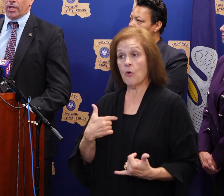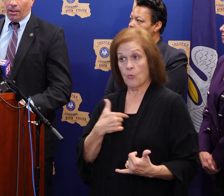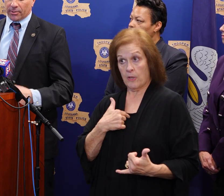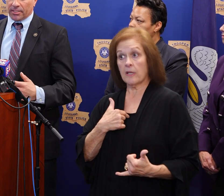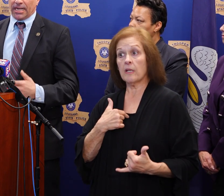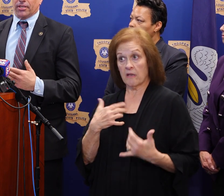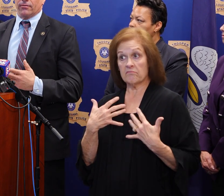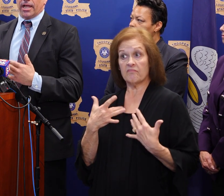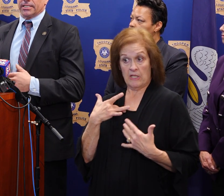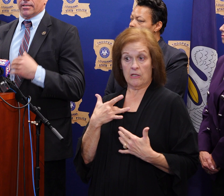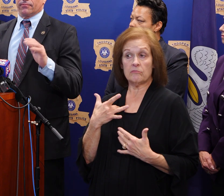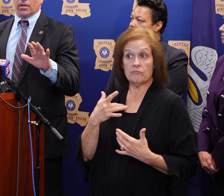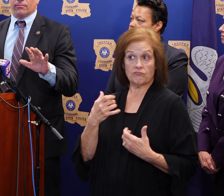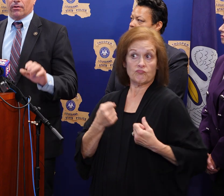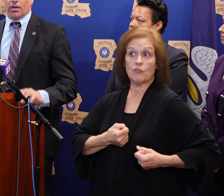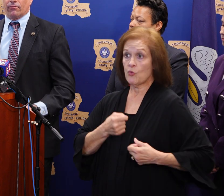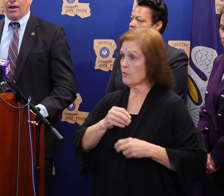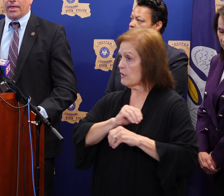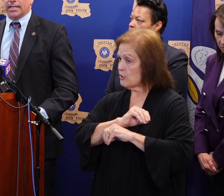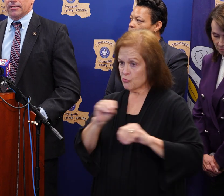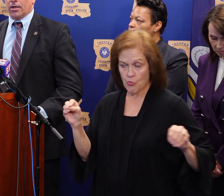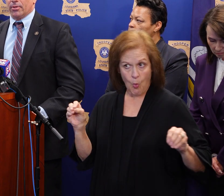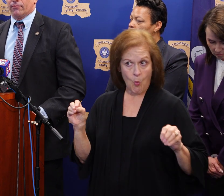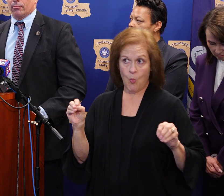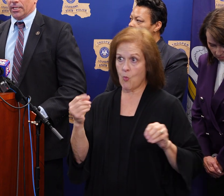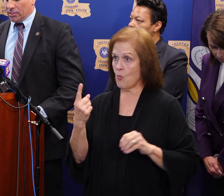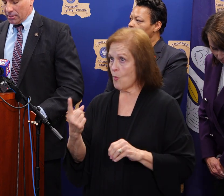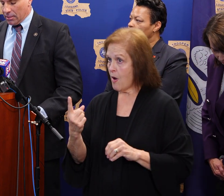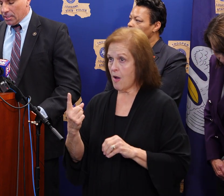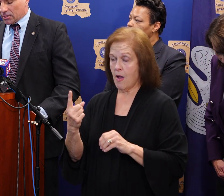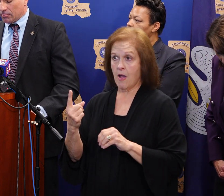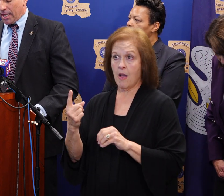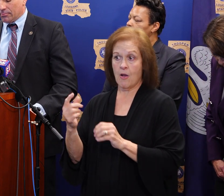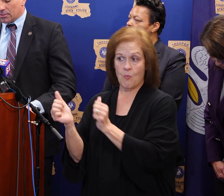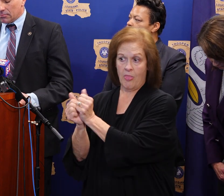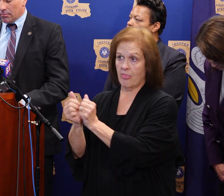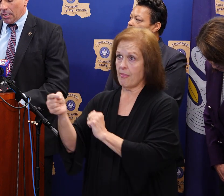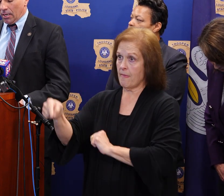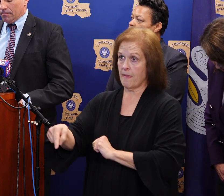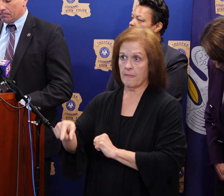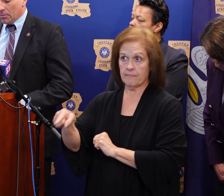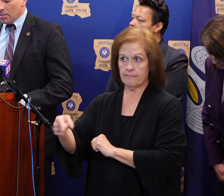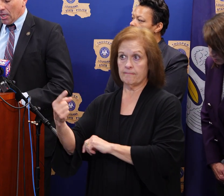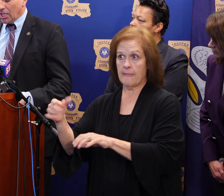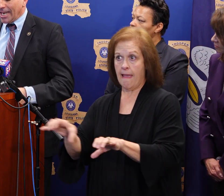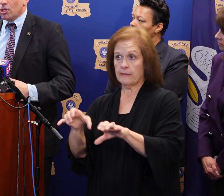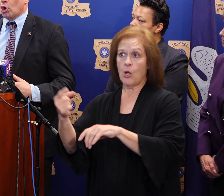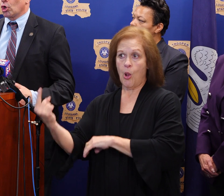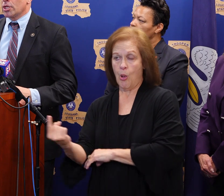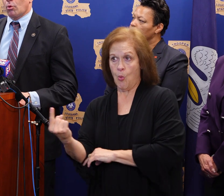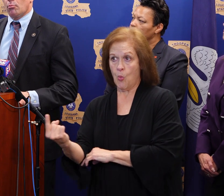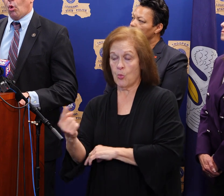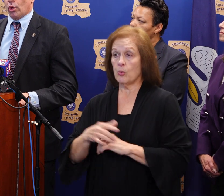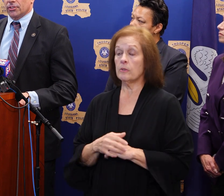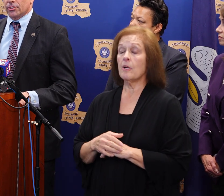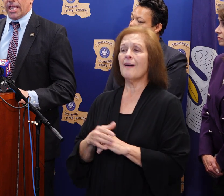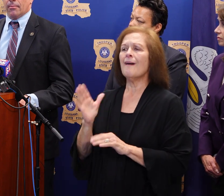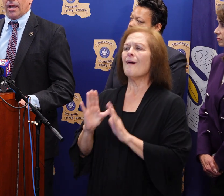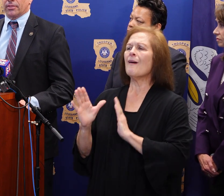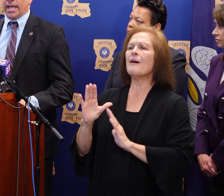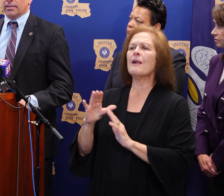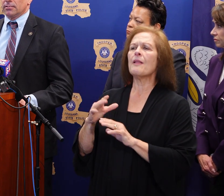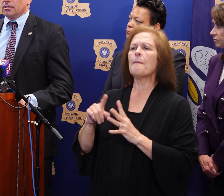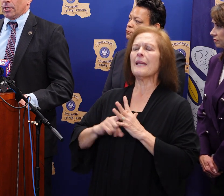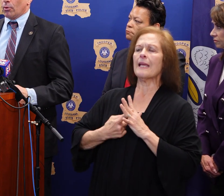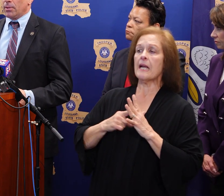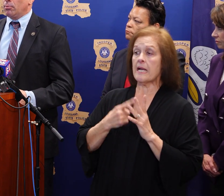there is no accomplices. And I'll give you an idea of how that information sometimes, a lot of the early reports came